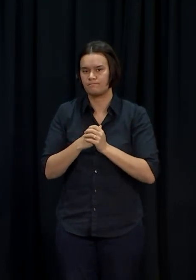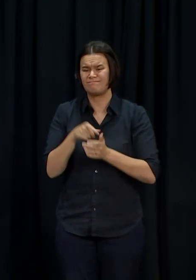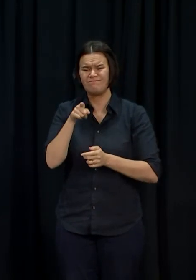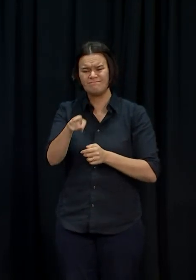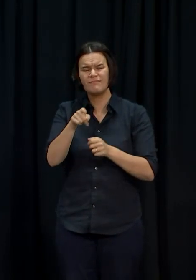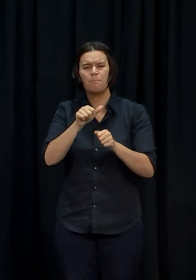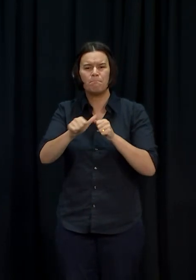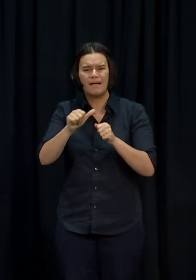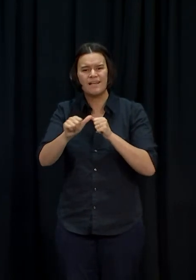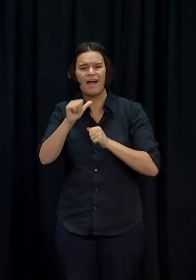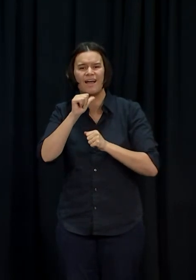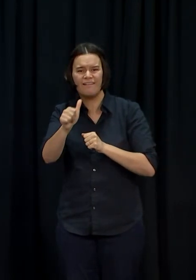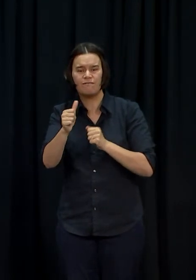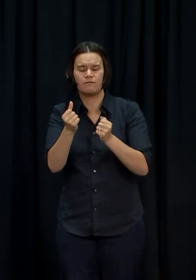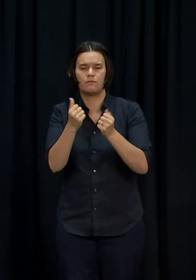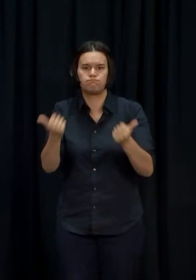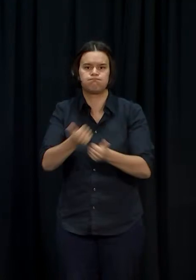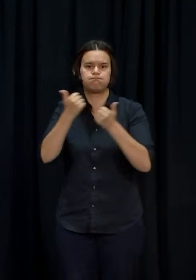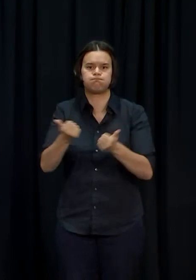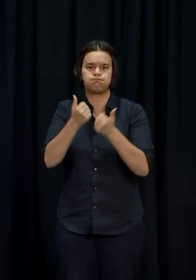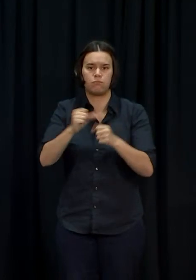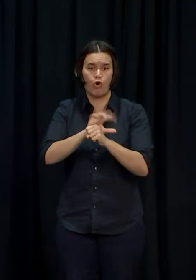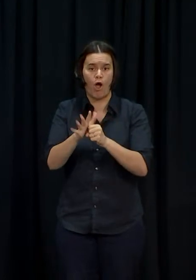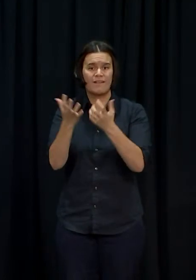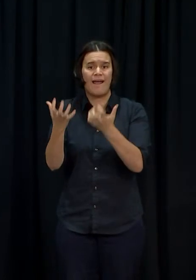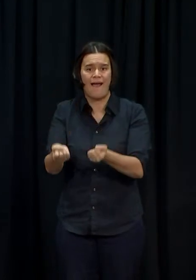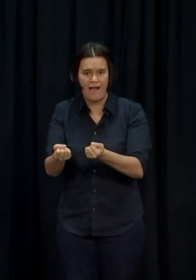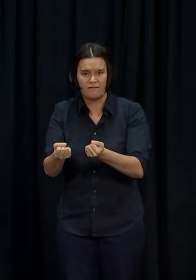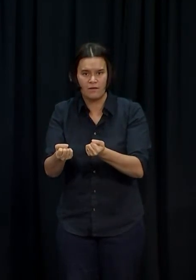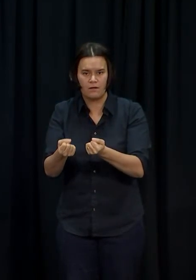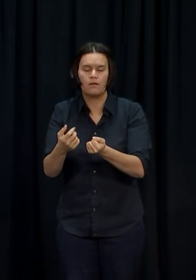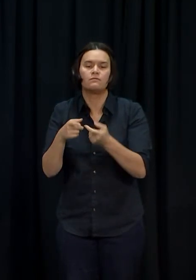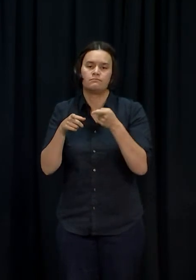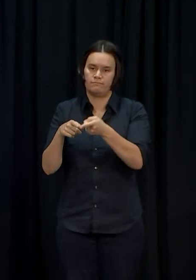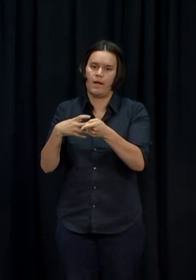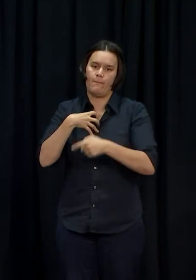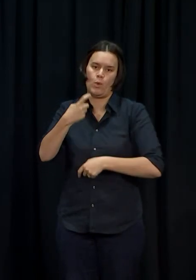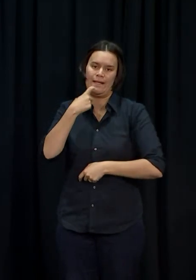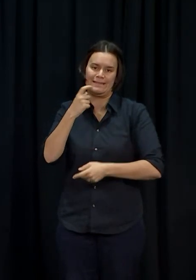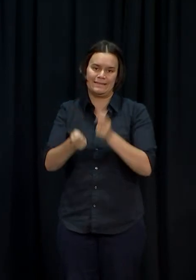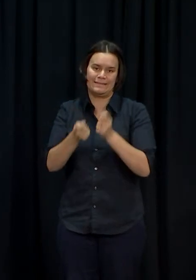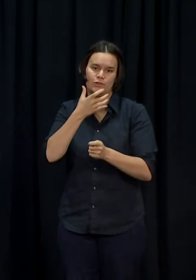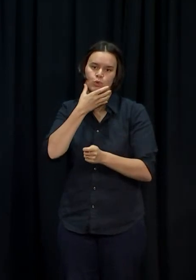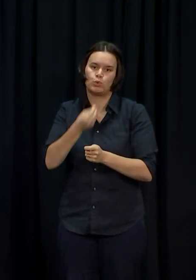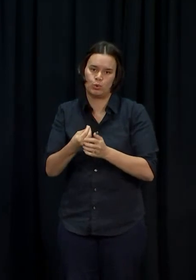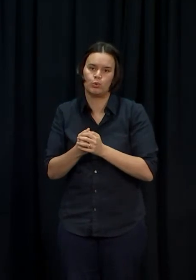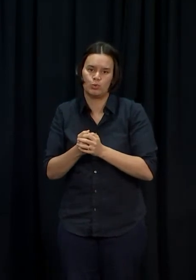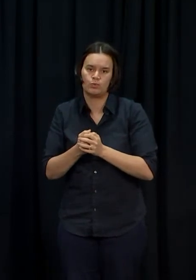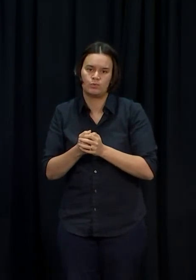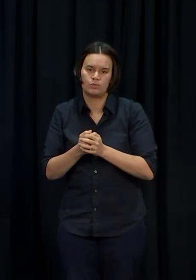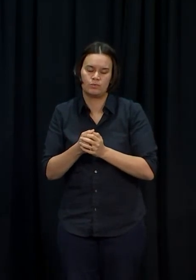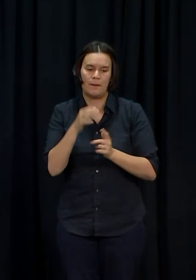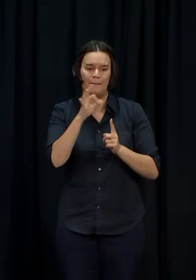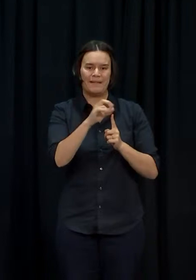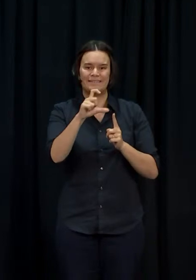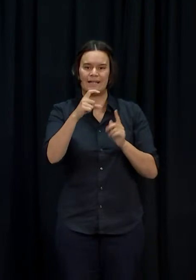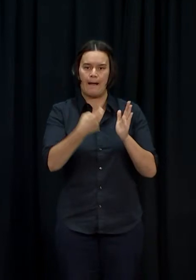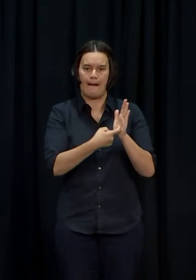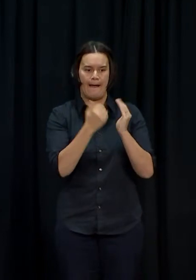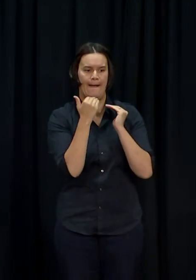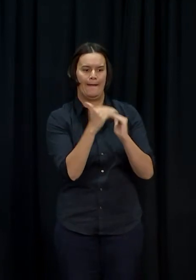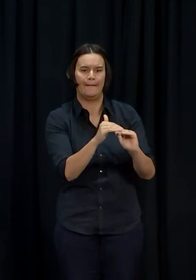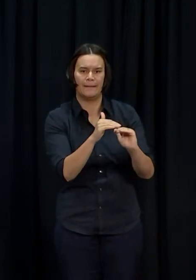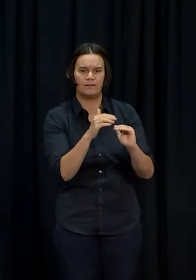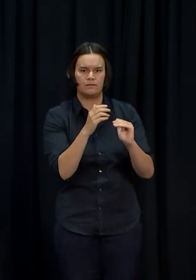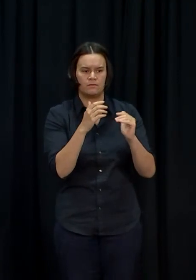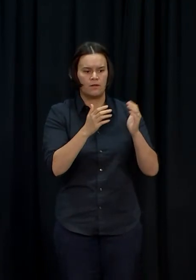high and can give a quick result without drawing on laboratory or transport systems. The use of rapid antigen tests will